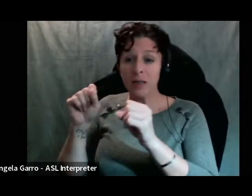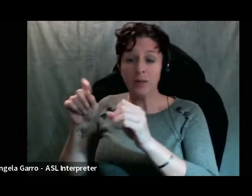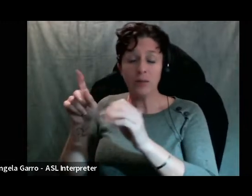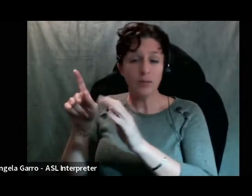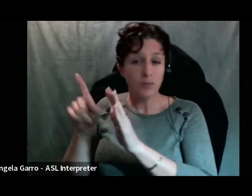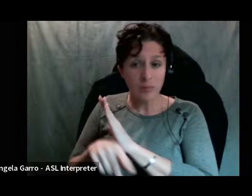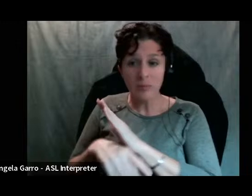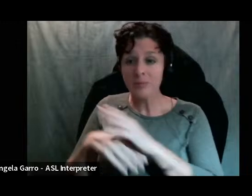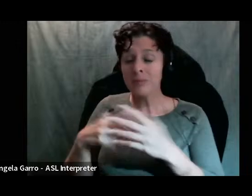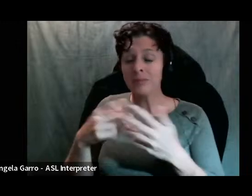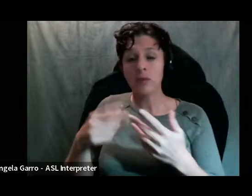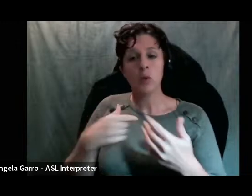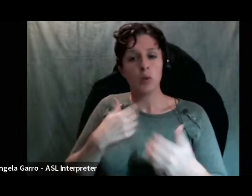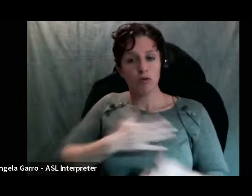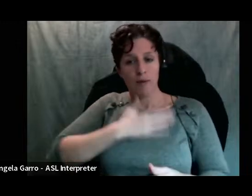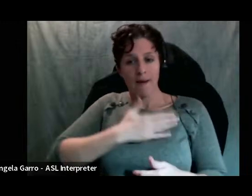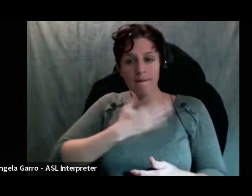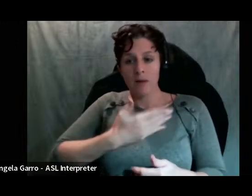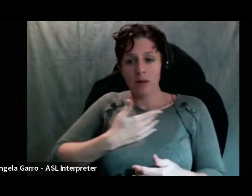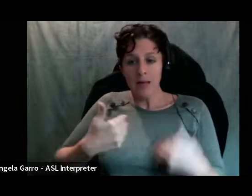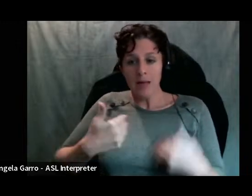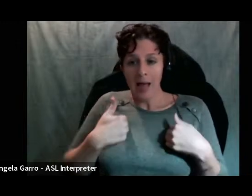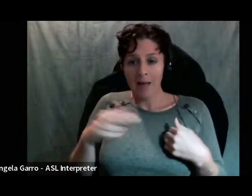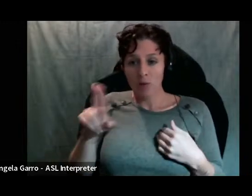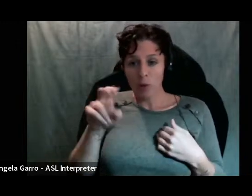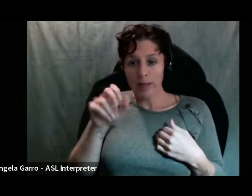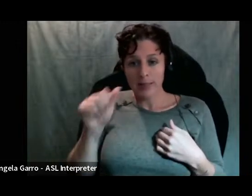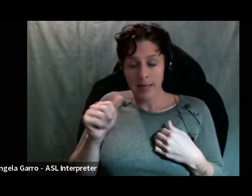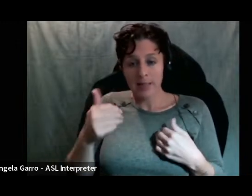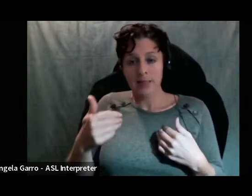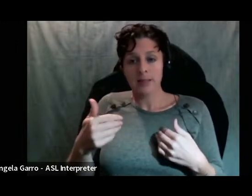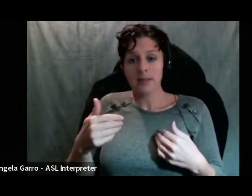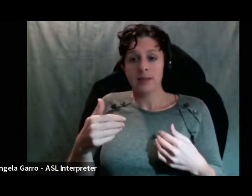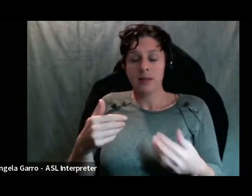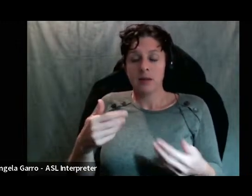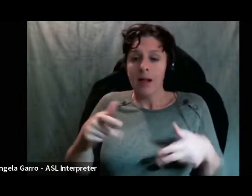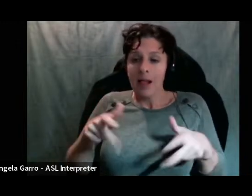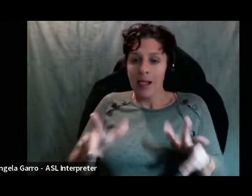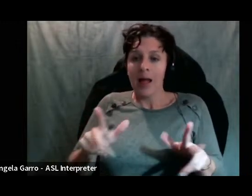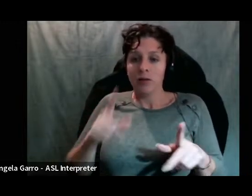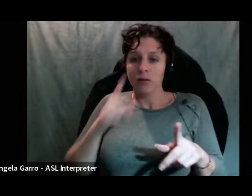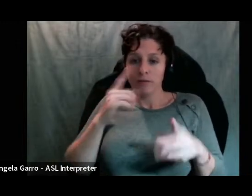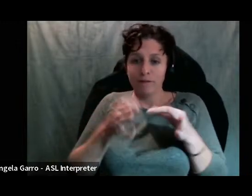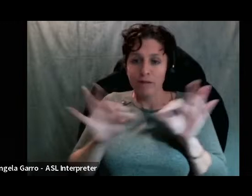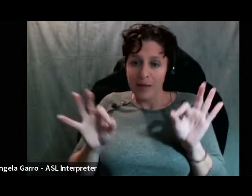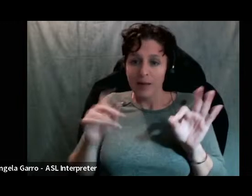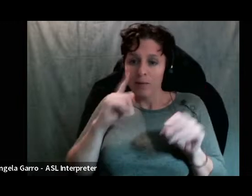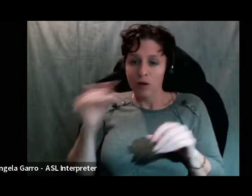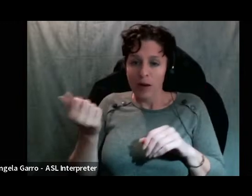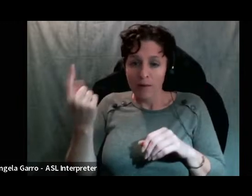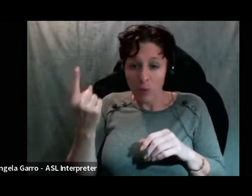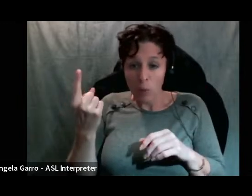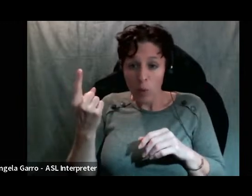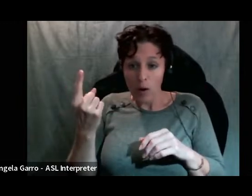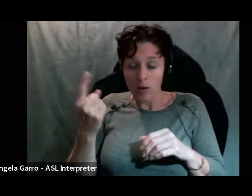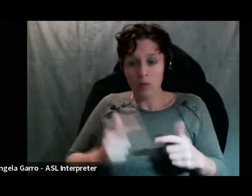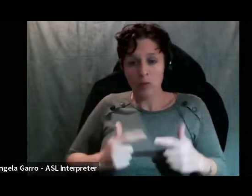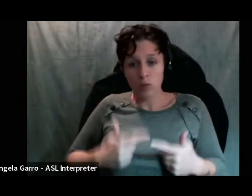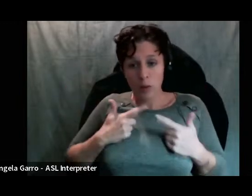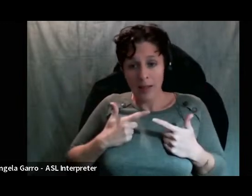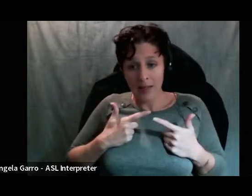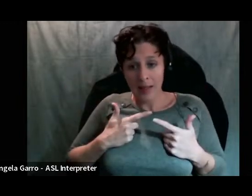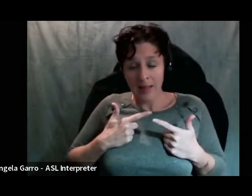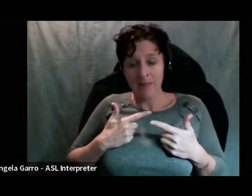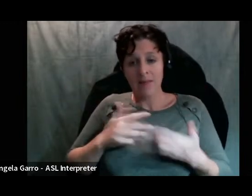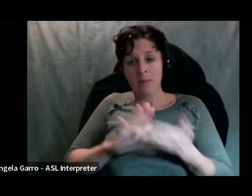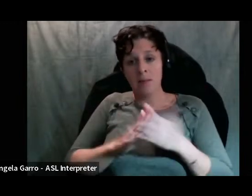And we are so grateful to have the United States of America that allows for the freedom for everybody to live and to be